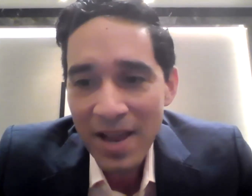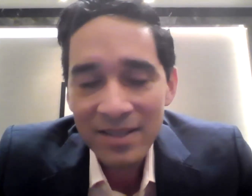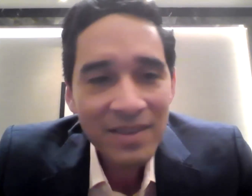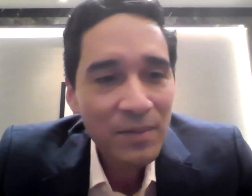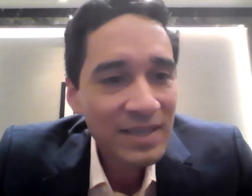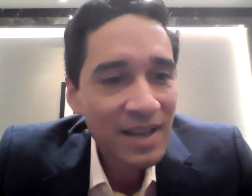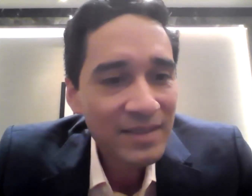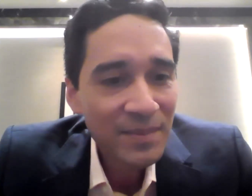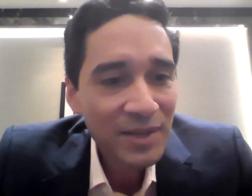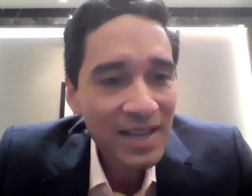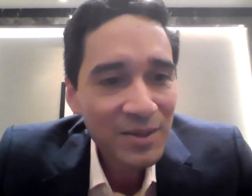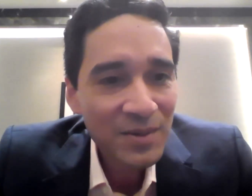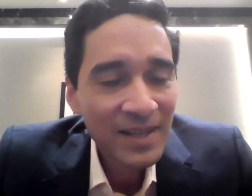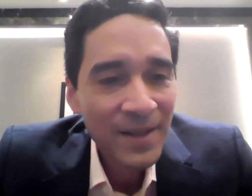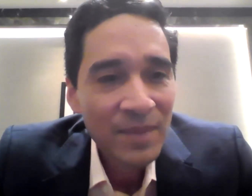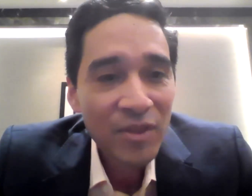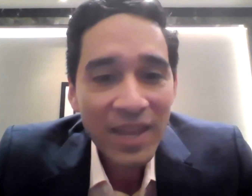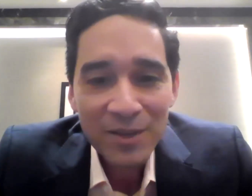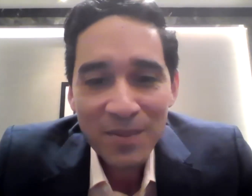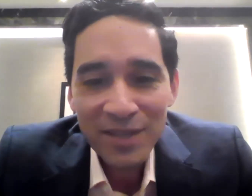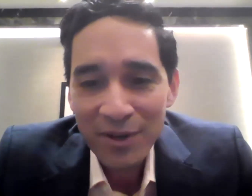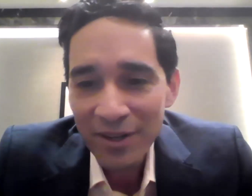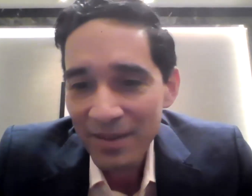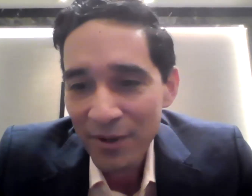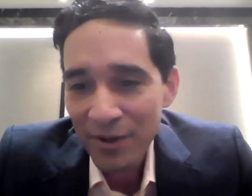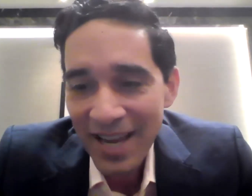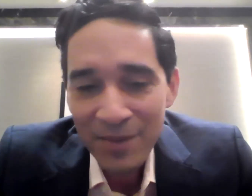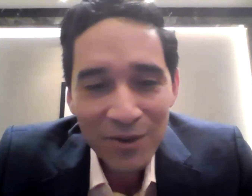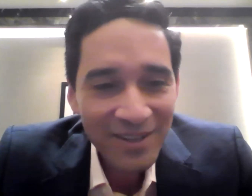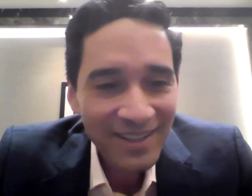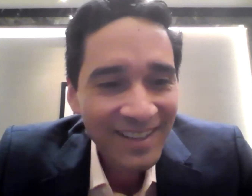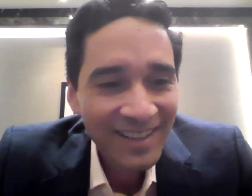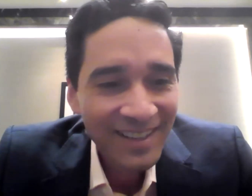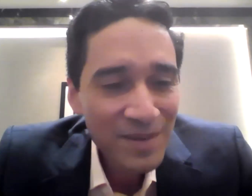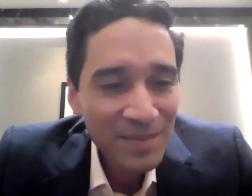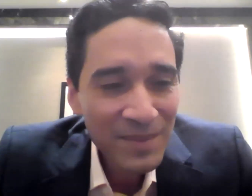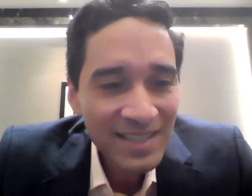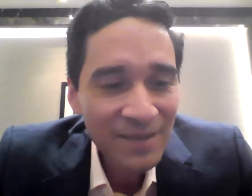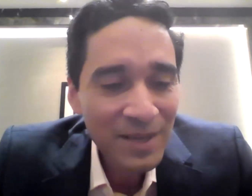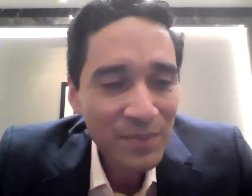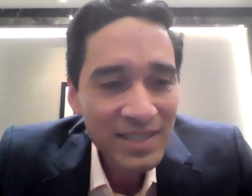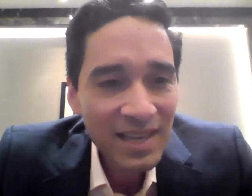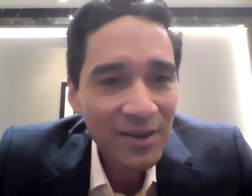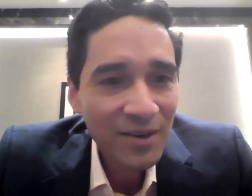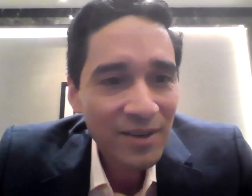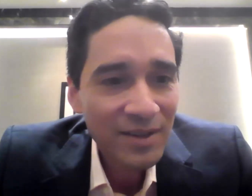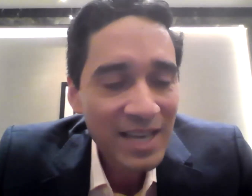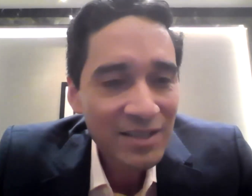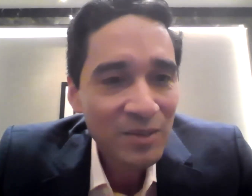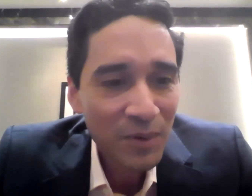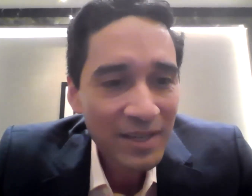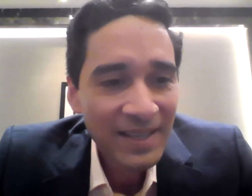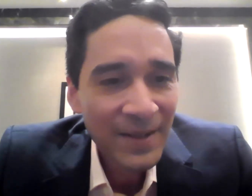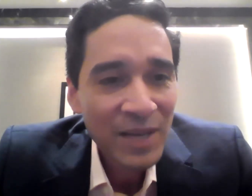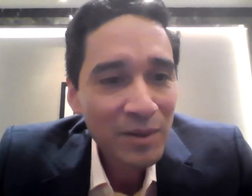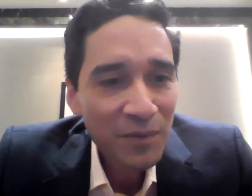questions that you answered that we didn't have time to get to. But thank you so much for your time. We know you're extremely busy and we appreciate your